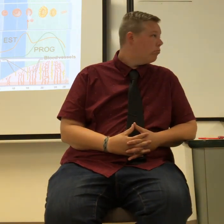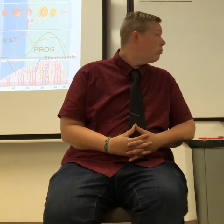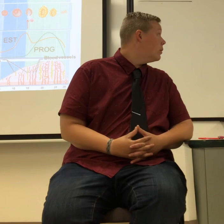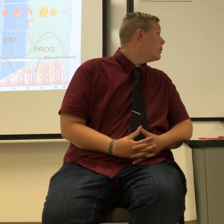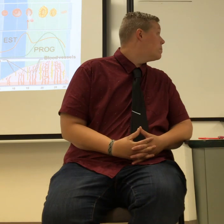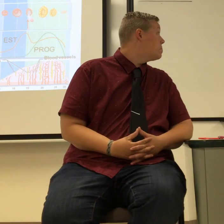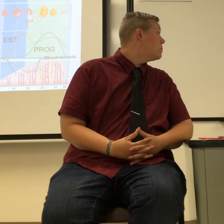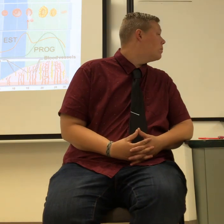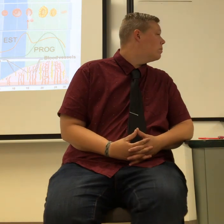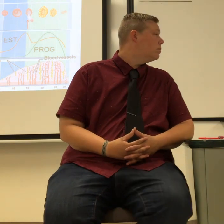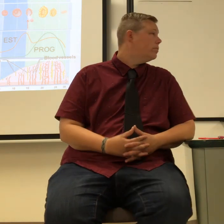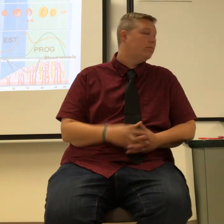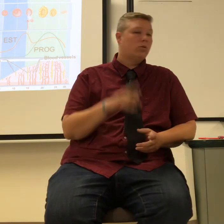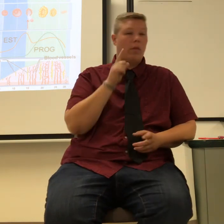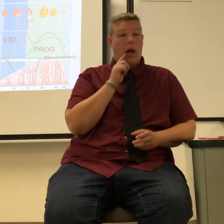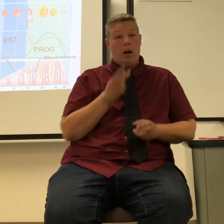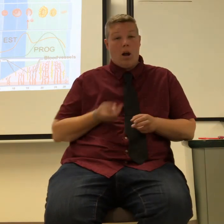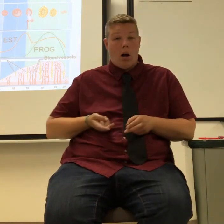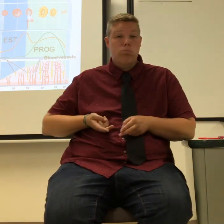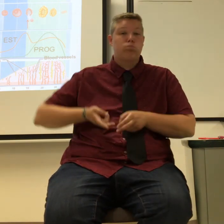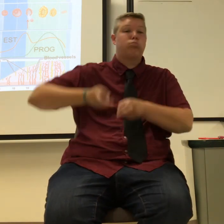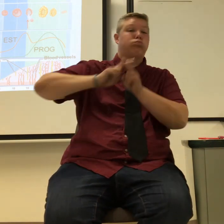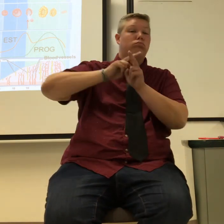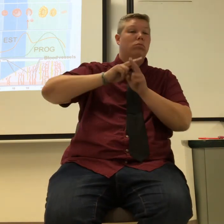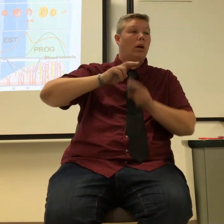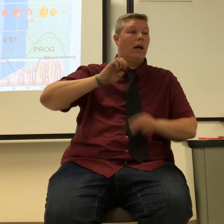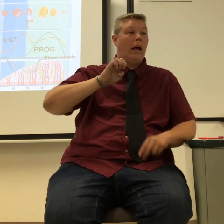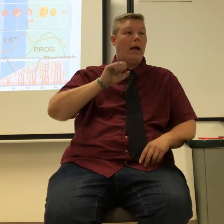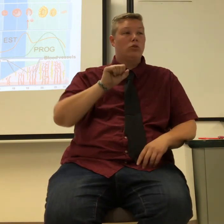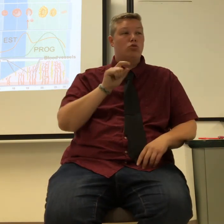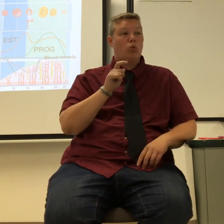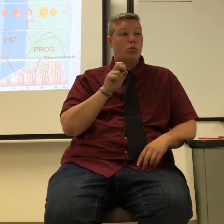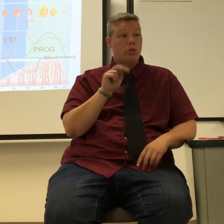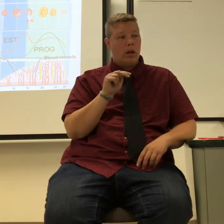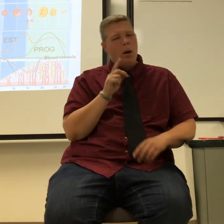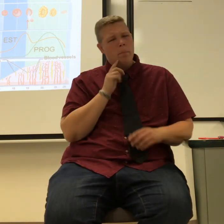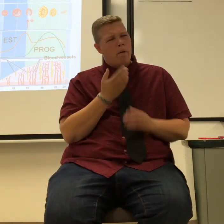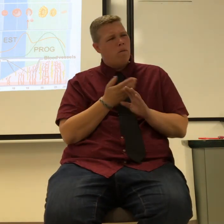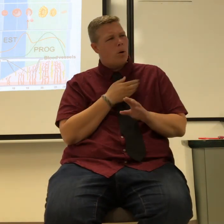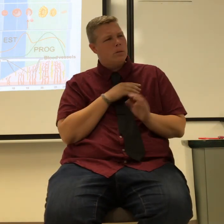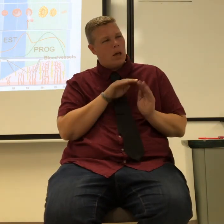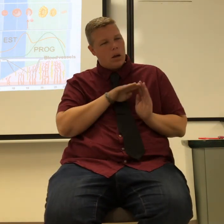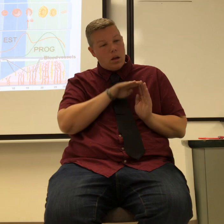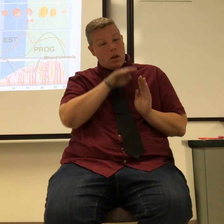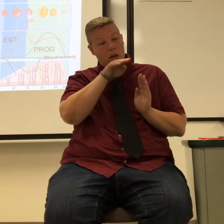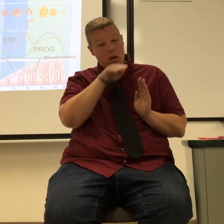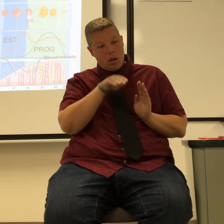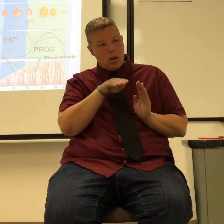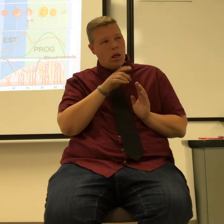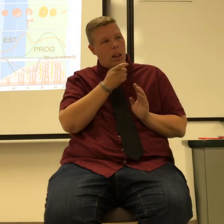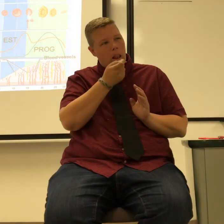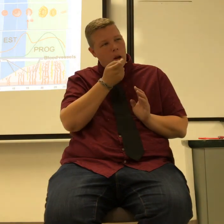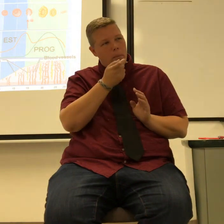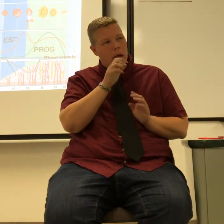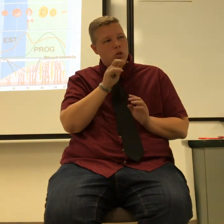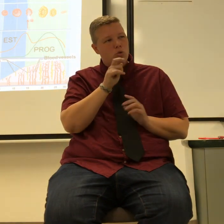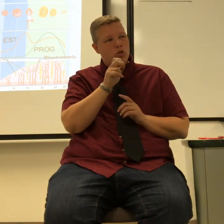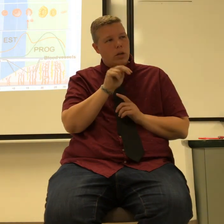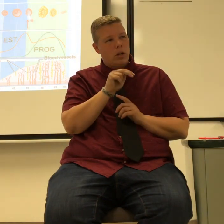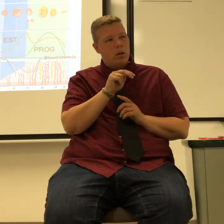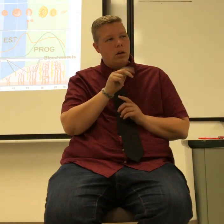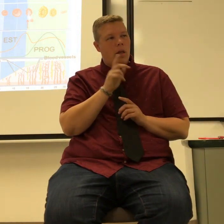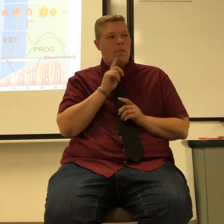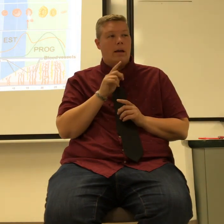this larger increase in estrogen, well, before, a little increase in estrogen was a negative feedback. This